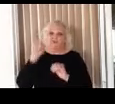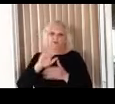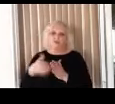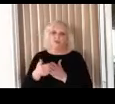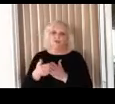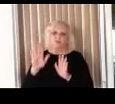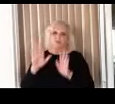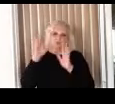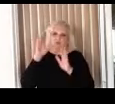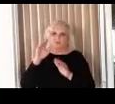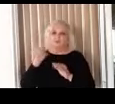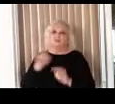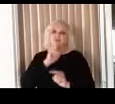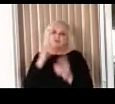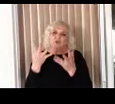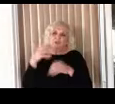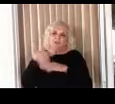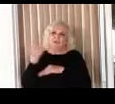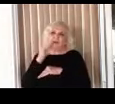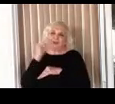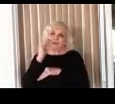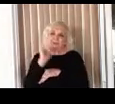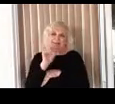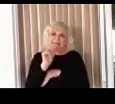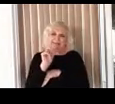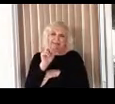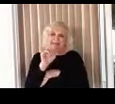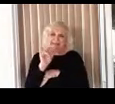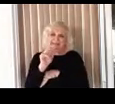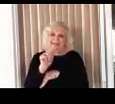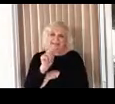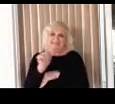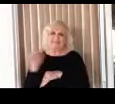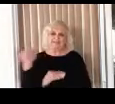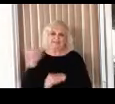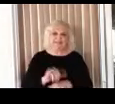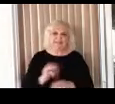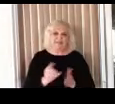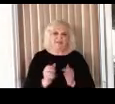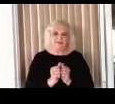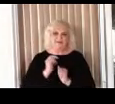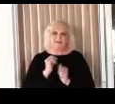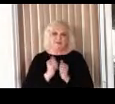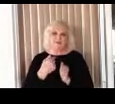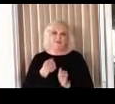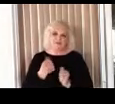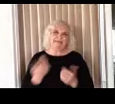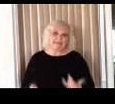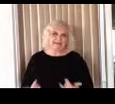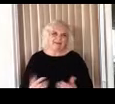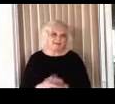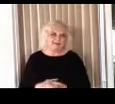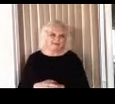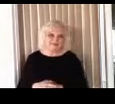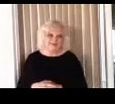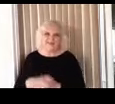Even though she really wants to go home to Indiana, she stays here with us and with me now. And I